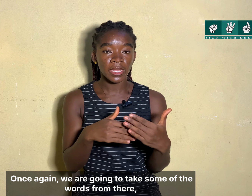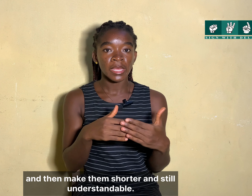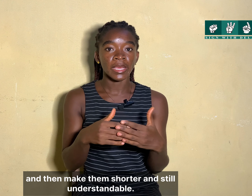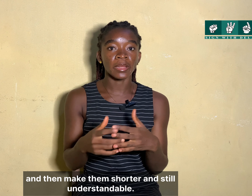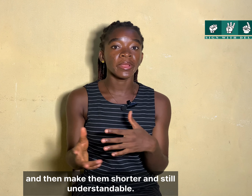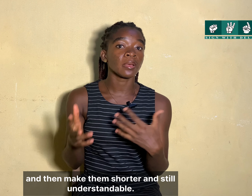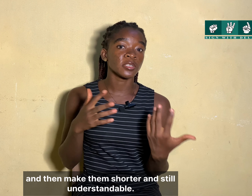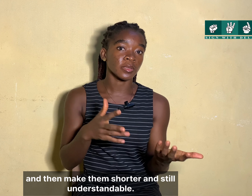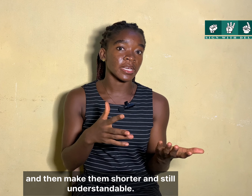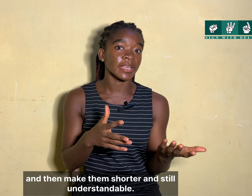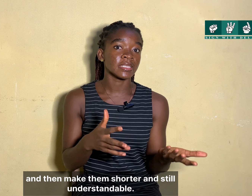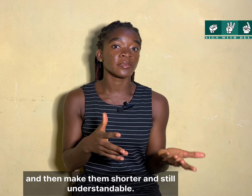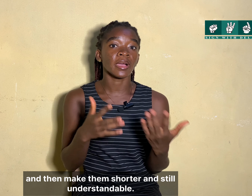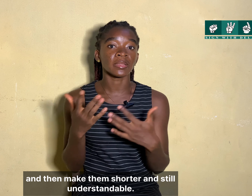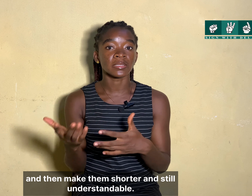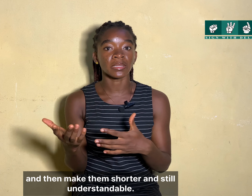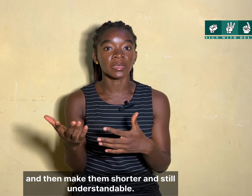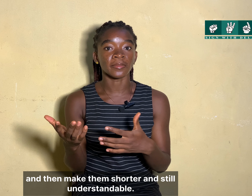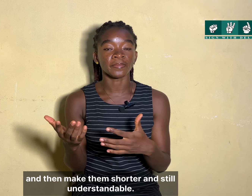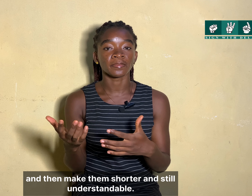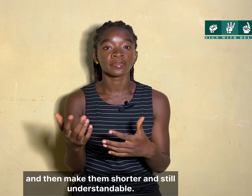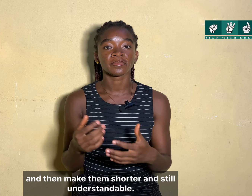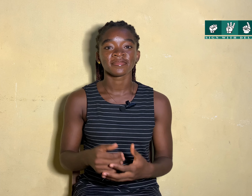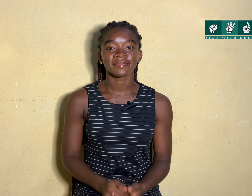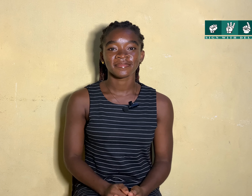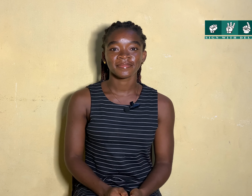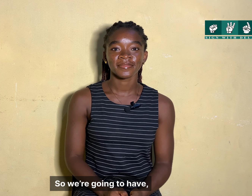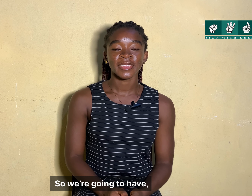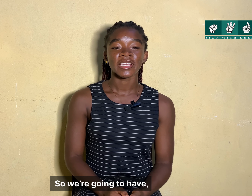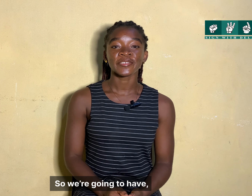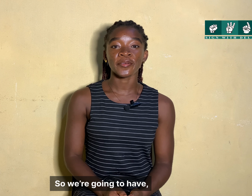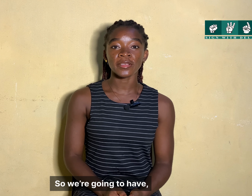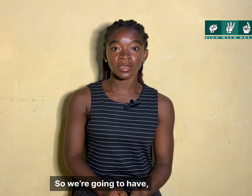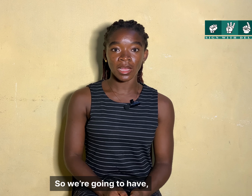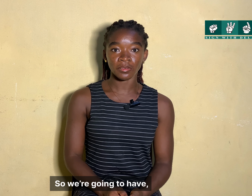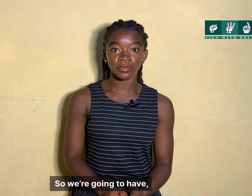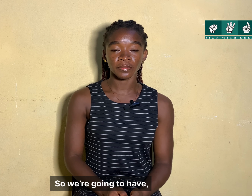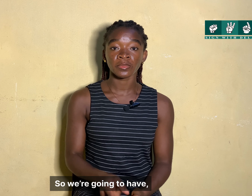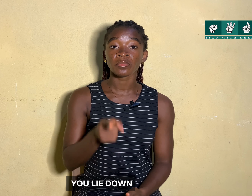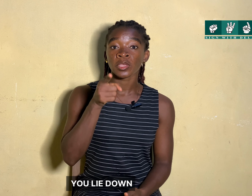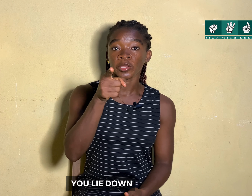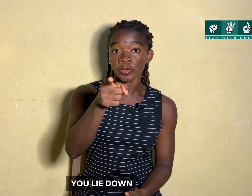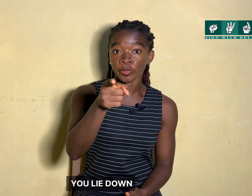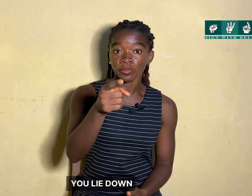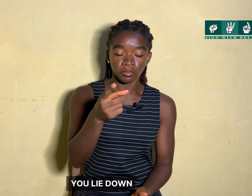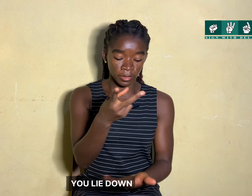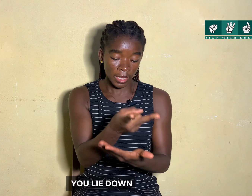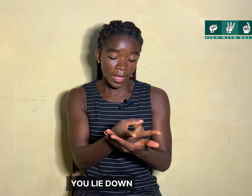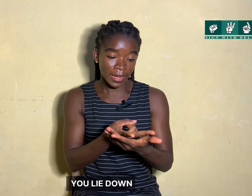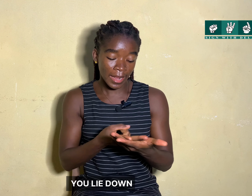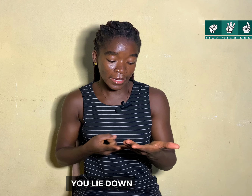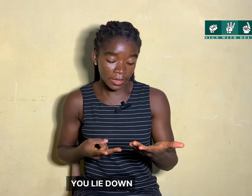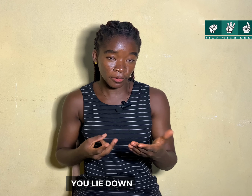and then make them shorter and still understand love me. We are going to have. You. Lie down.